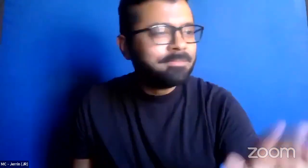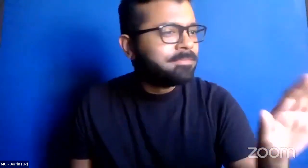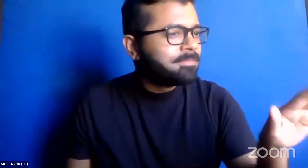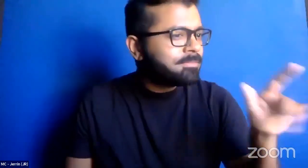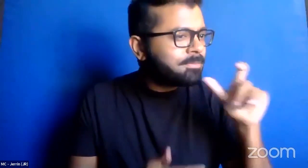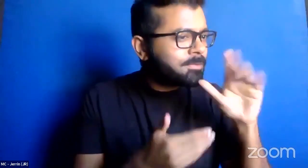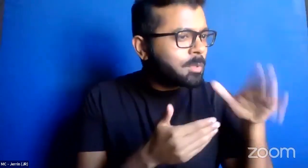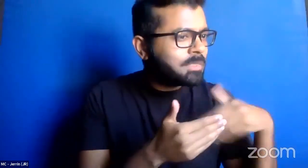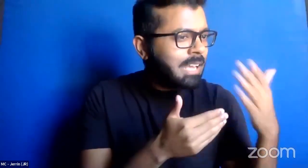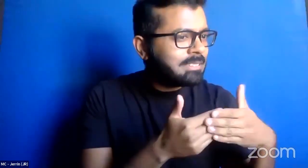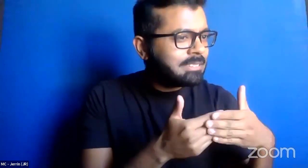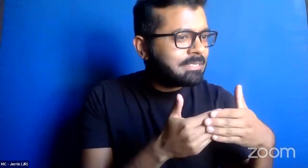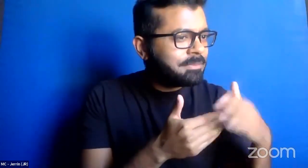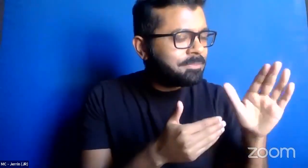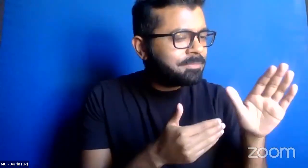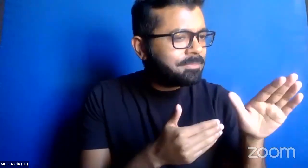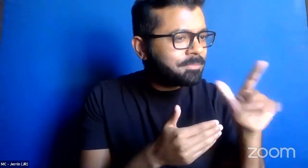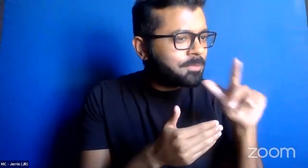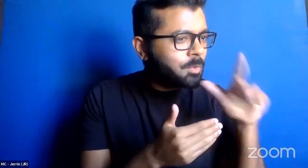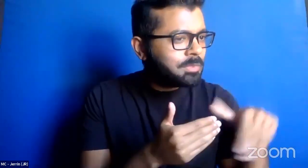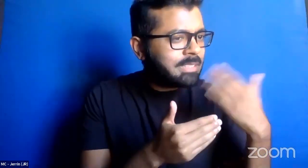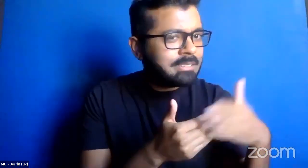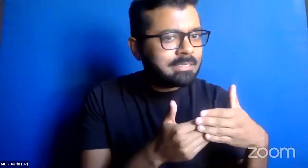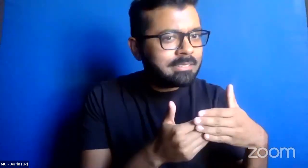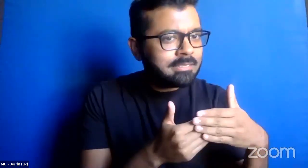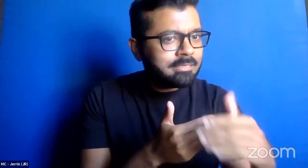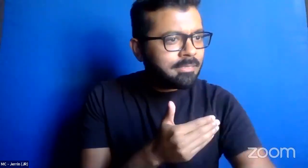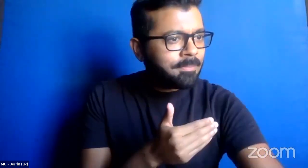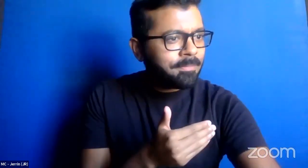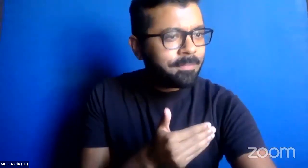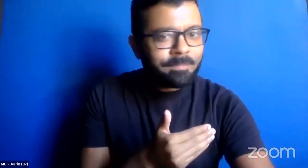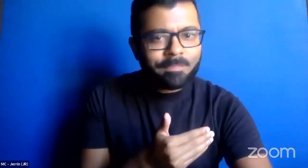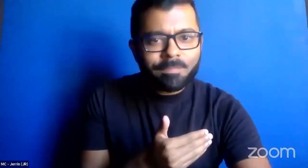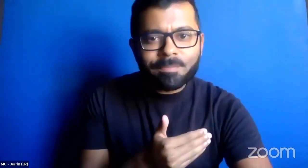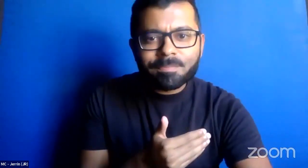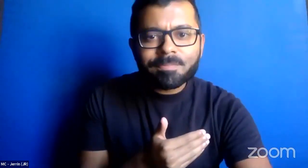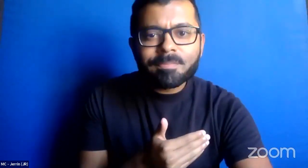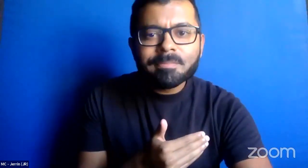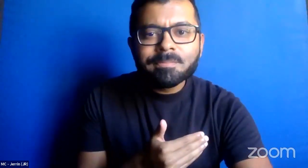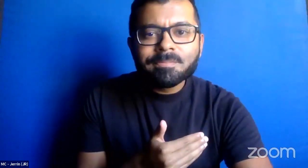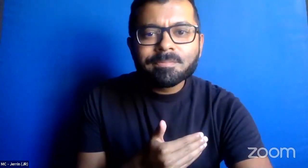Thank you for taking the time to say hello to everyone from home. Who do we have next?